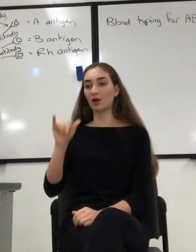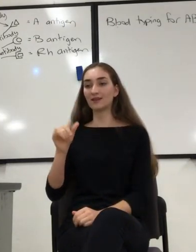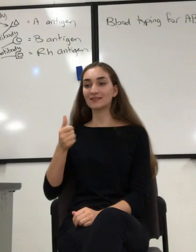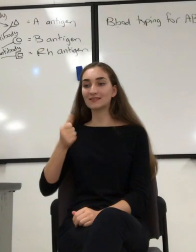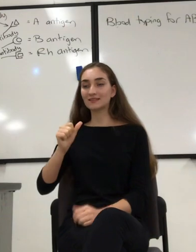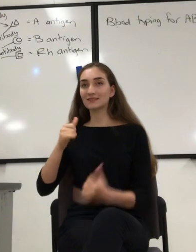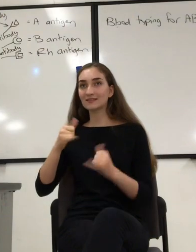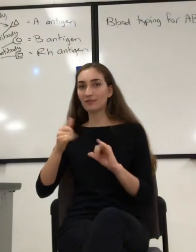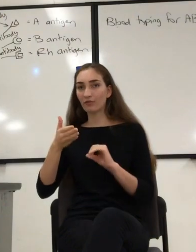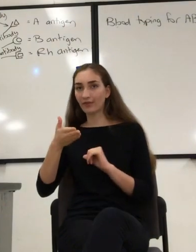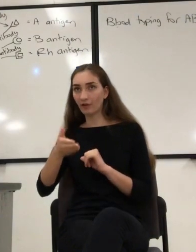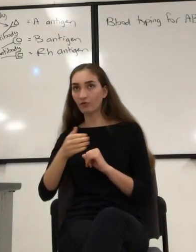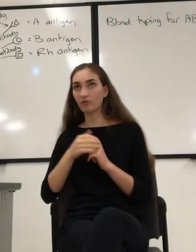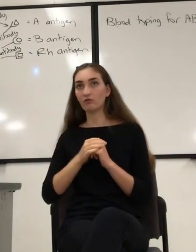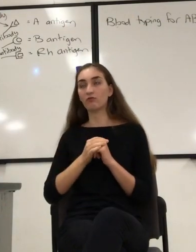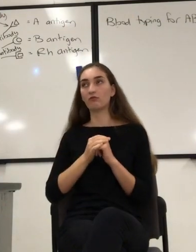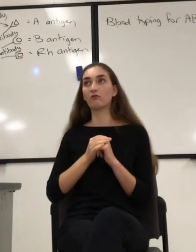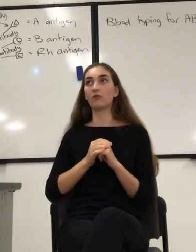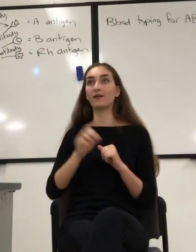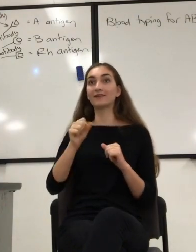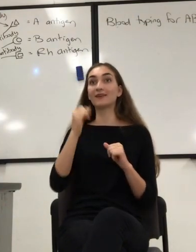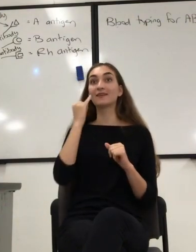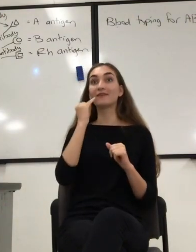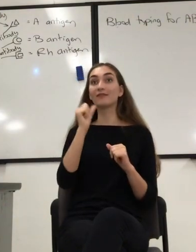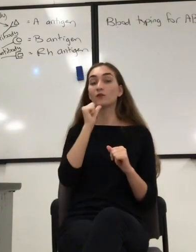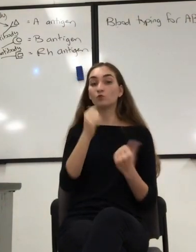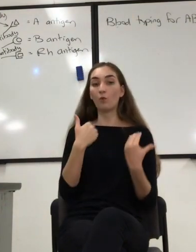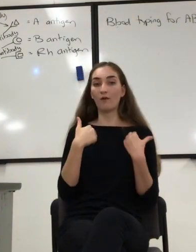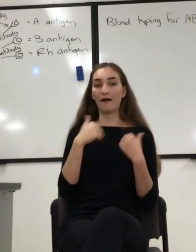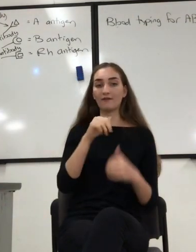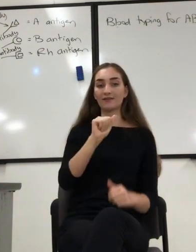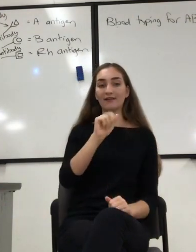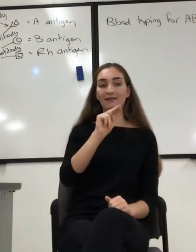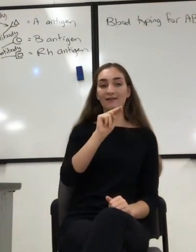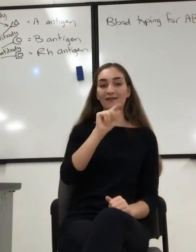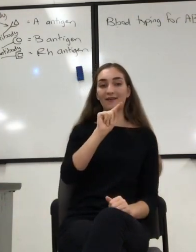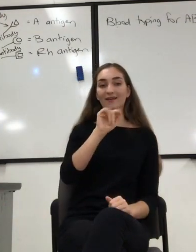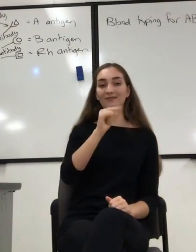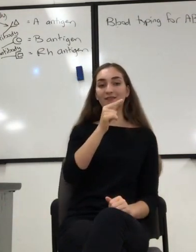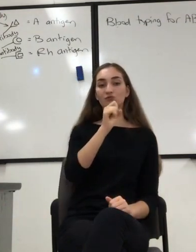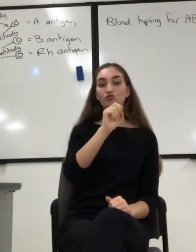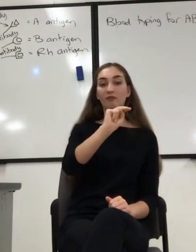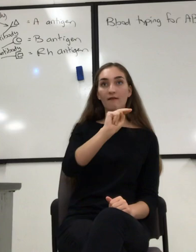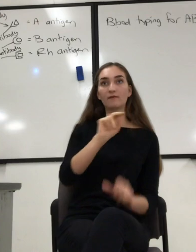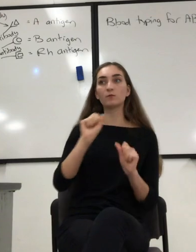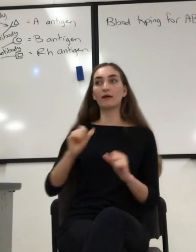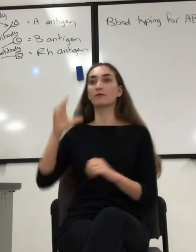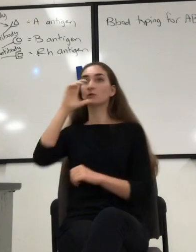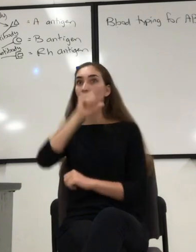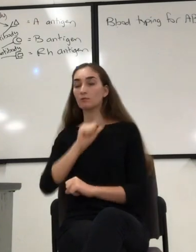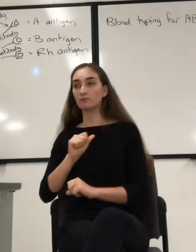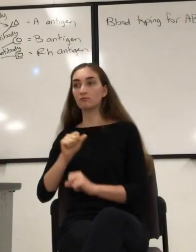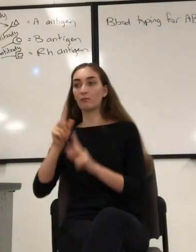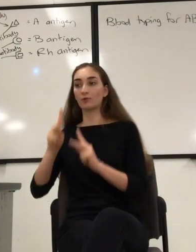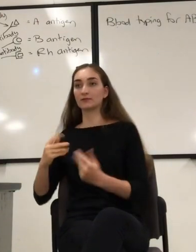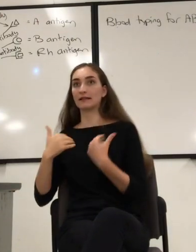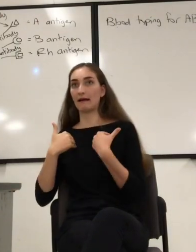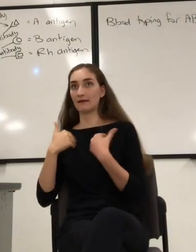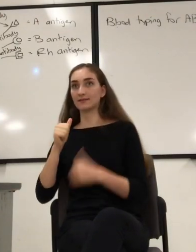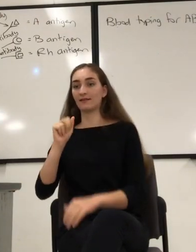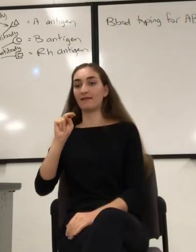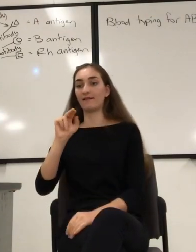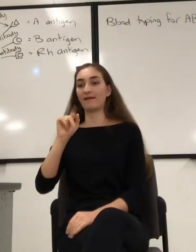Yeah, if they don't have the antigen, assume they have the antibody against it. Yeah.